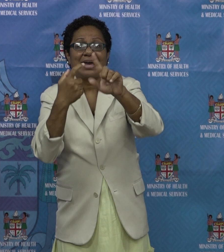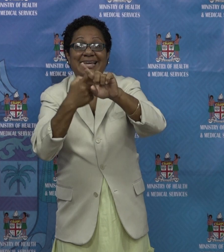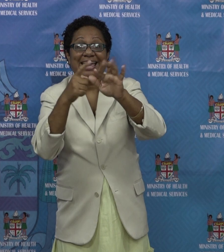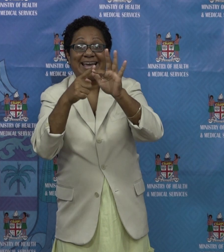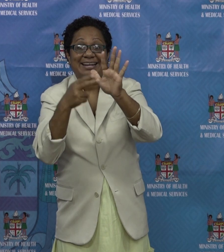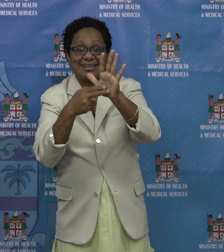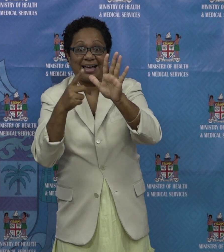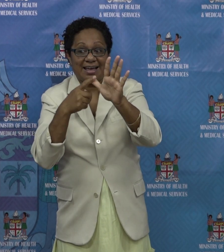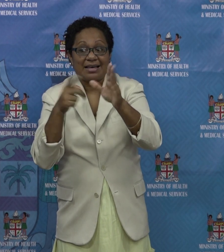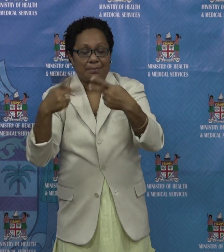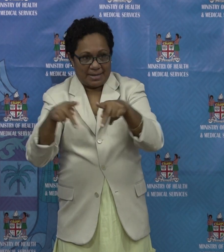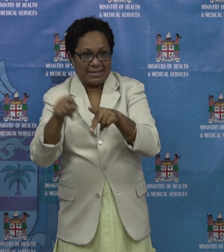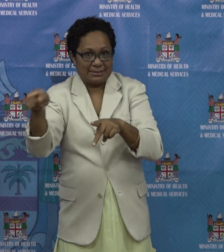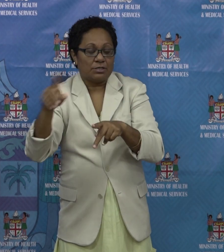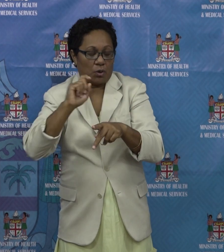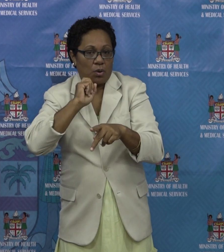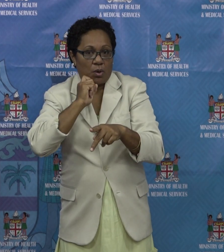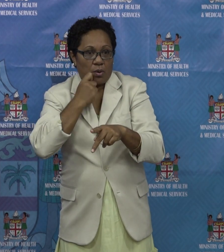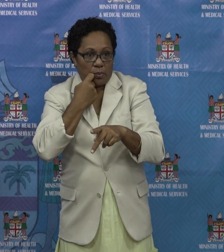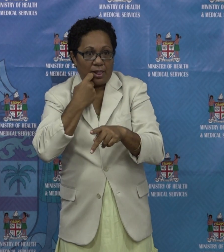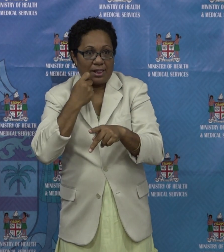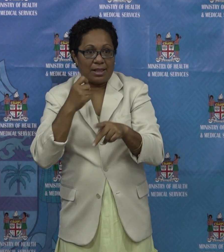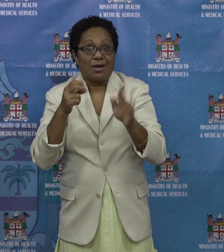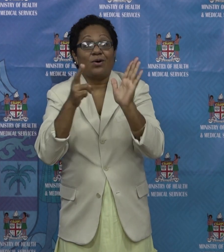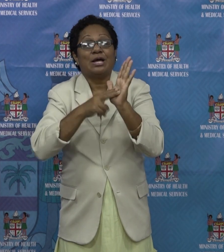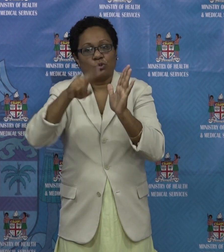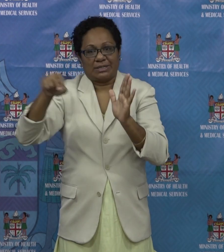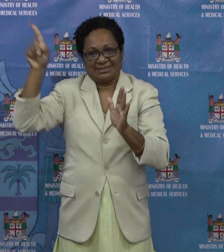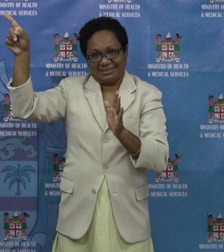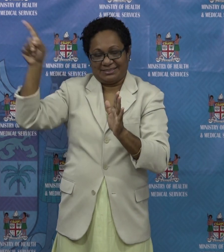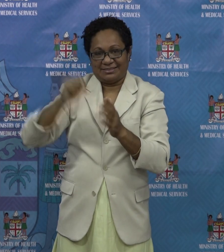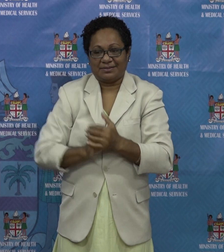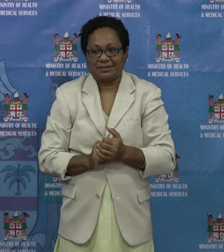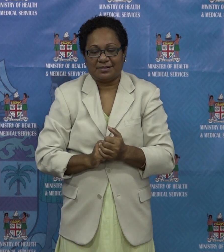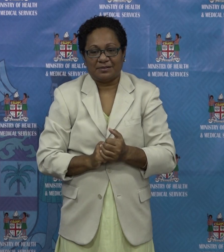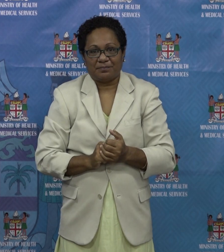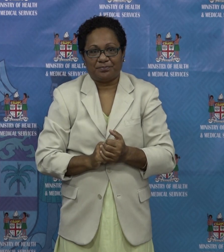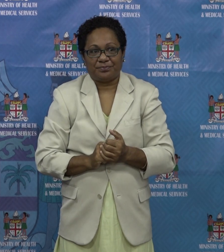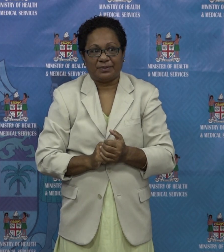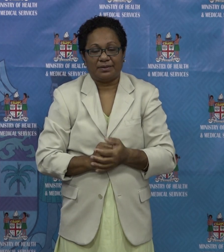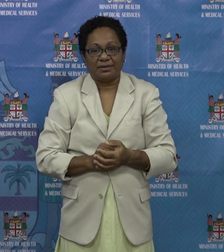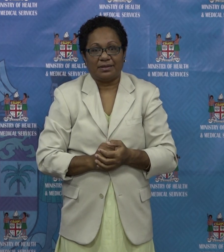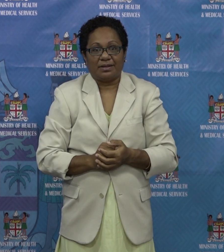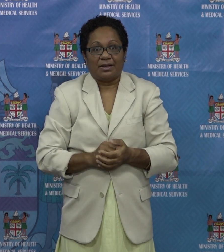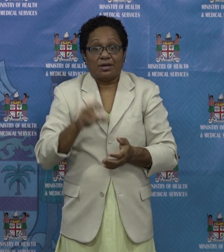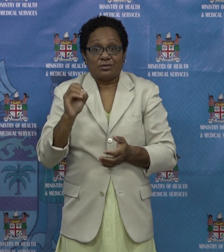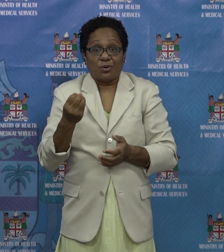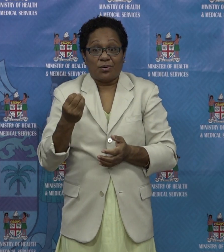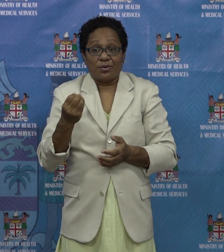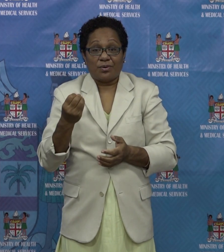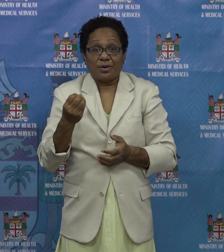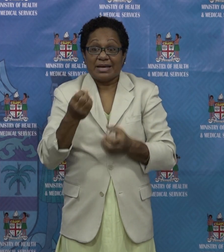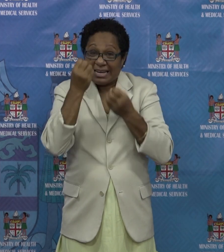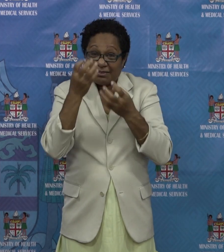sort out the context of that group. In as far as what to expect and when to expect, a lot of